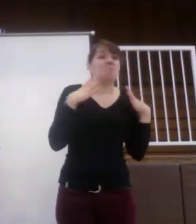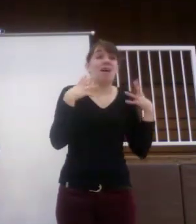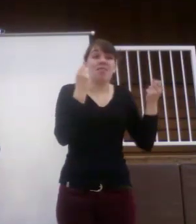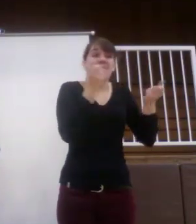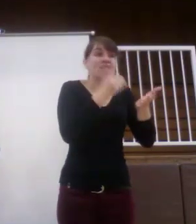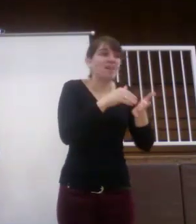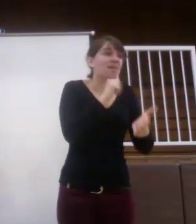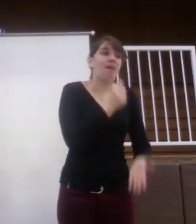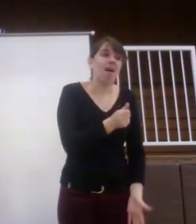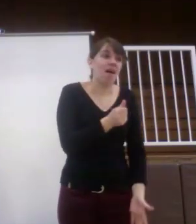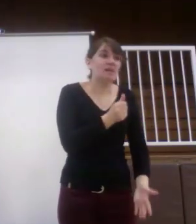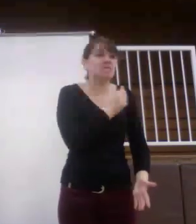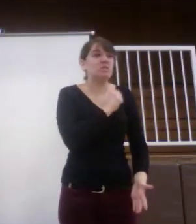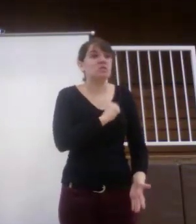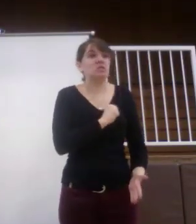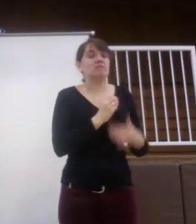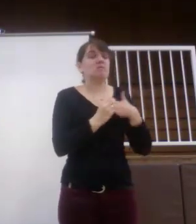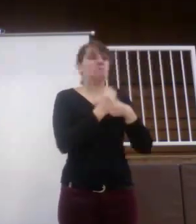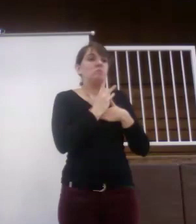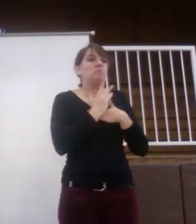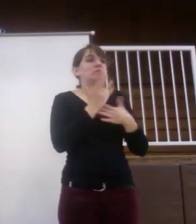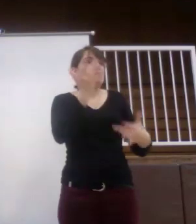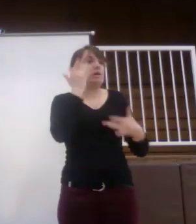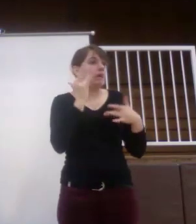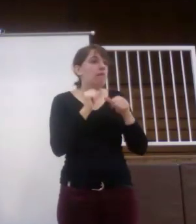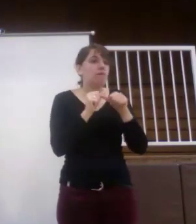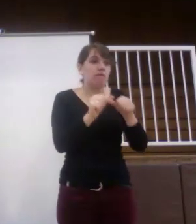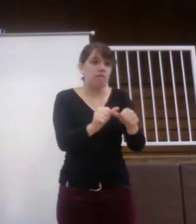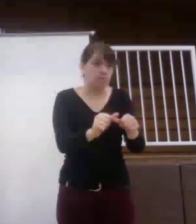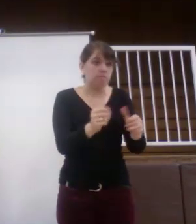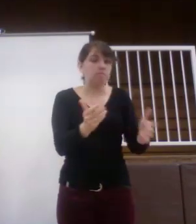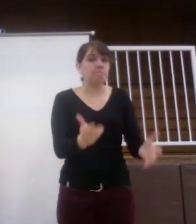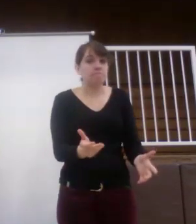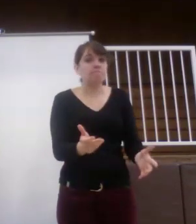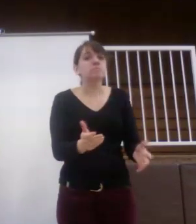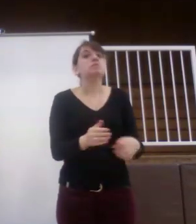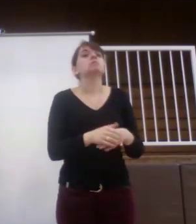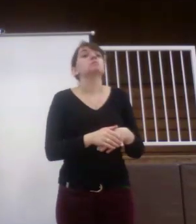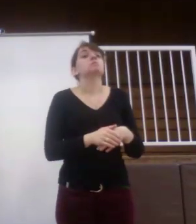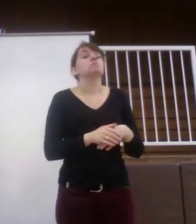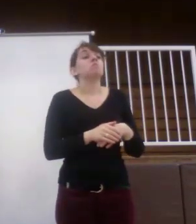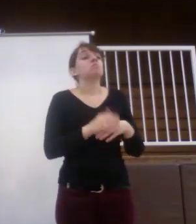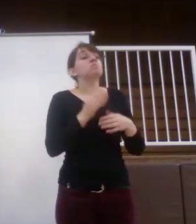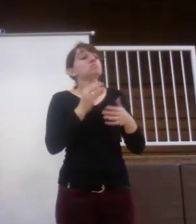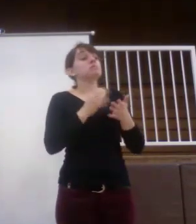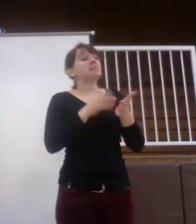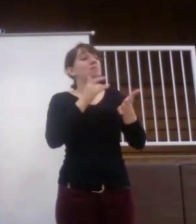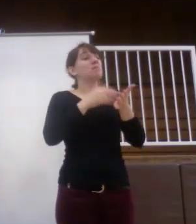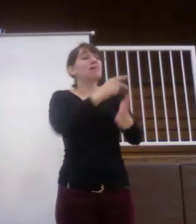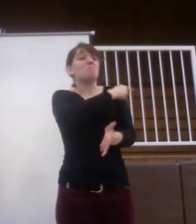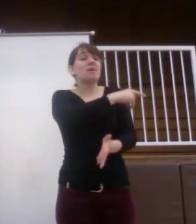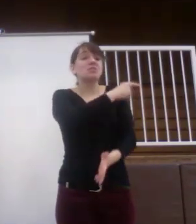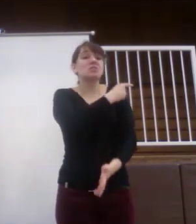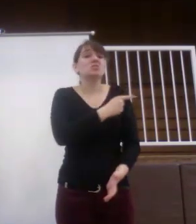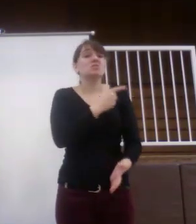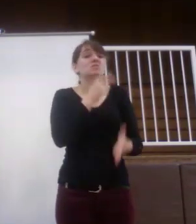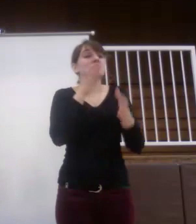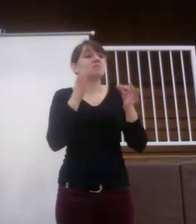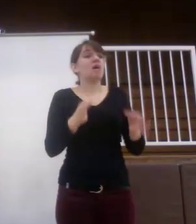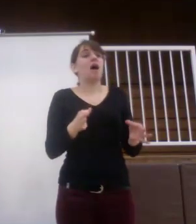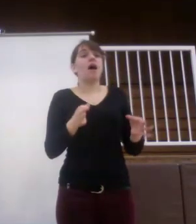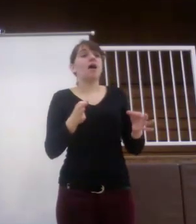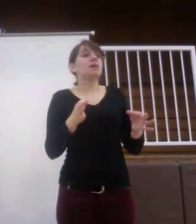So there is a big difference when a patient chooses not to accept extraordinary care. Sometimes it leads to no change